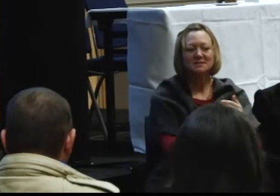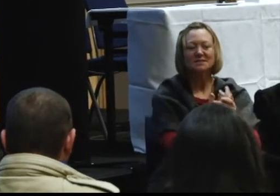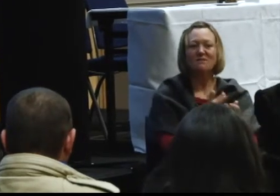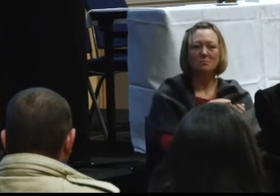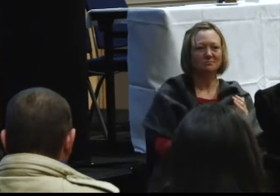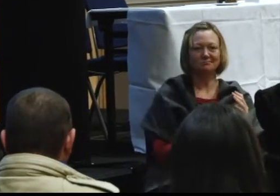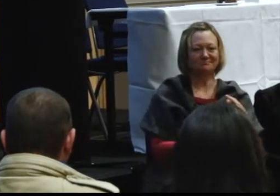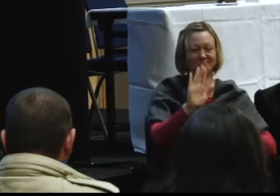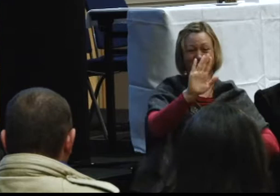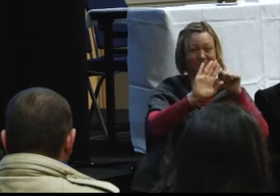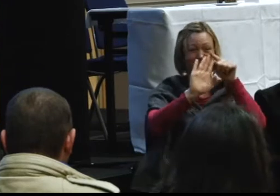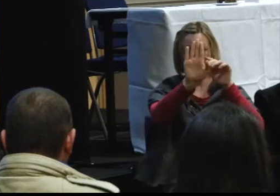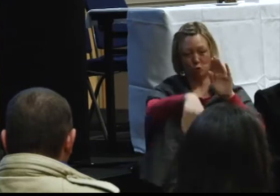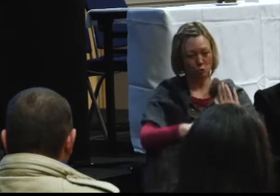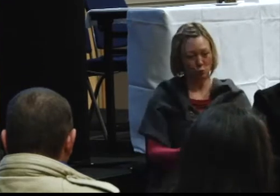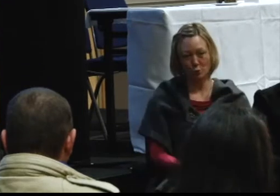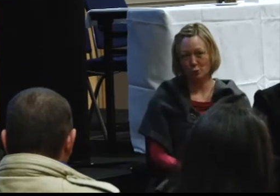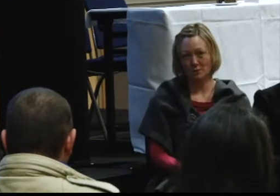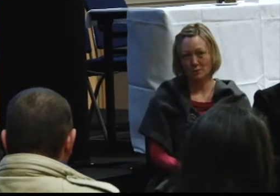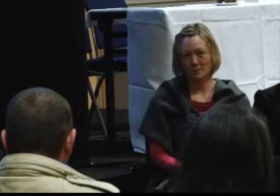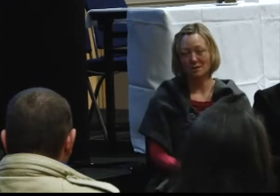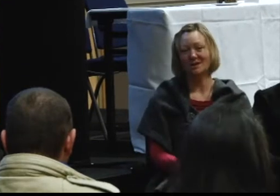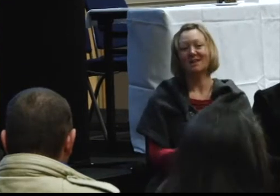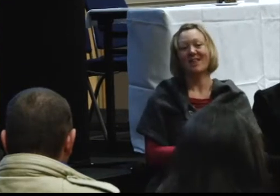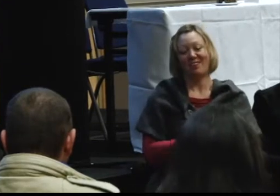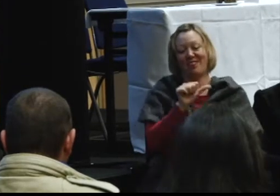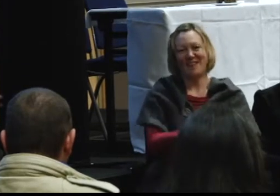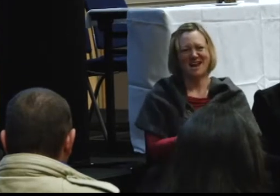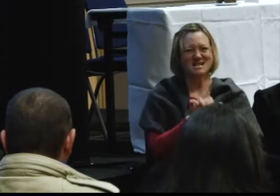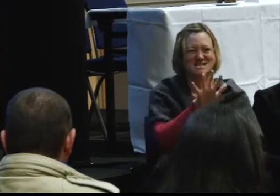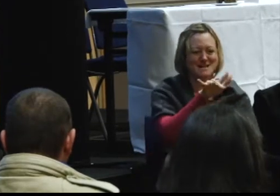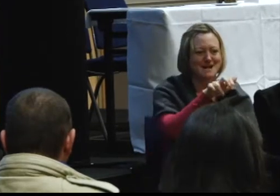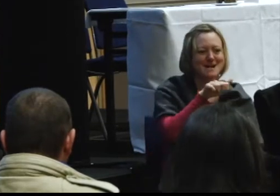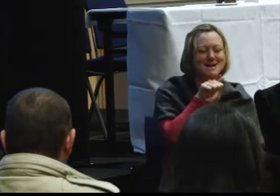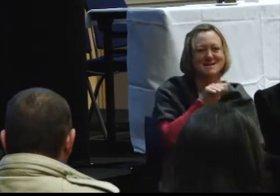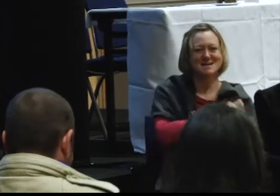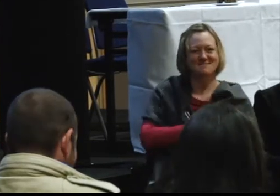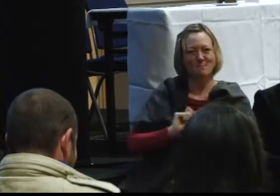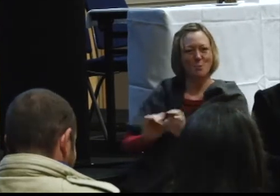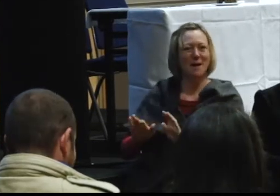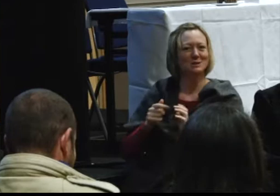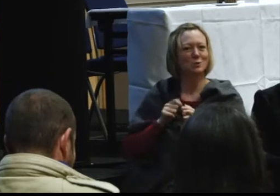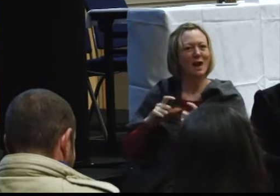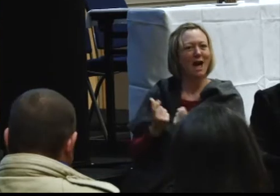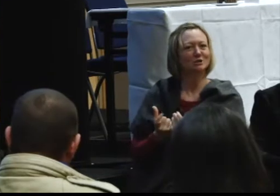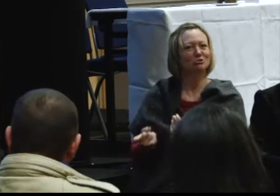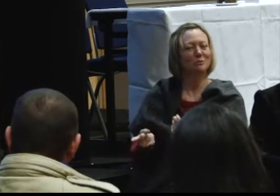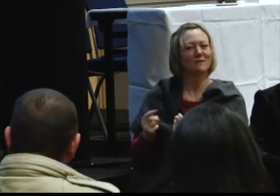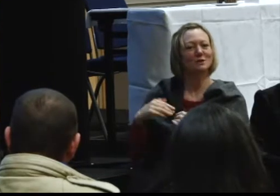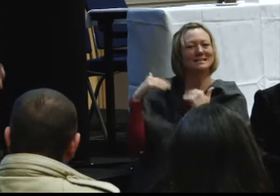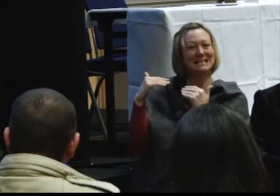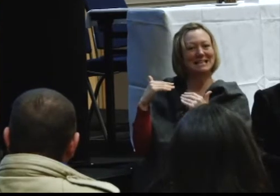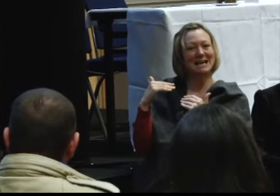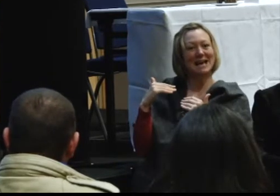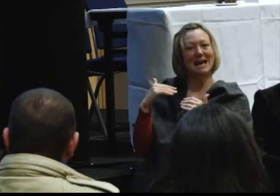north of New Zealand, I've then snaffled a whole lot of stuff and thrown it straight back into the classroom with our senior